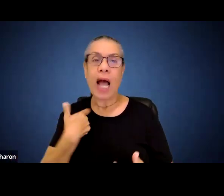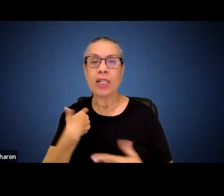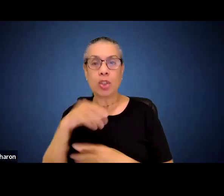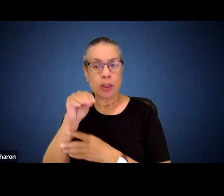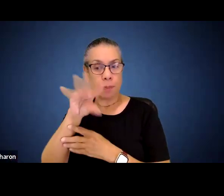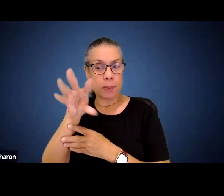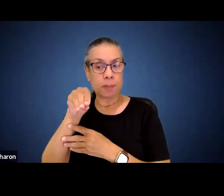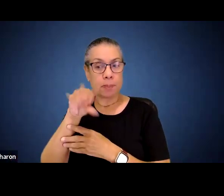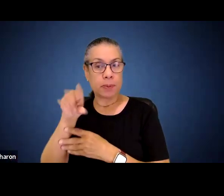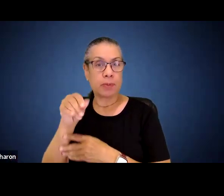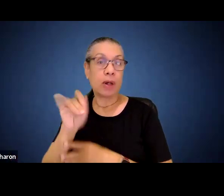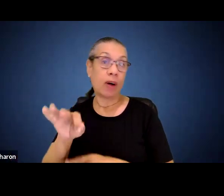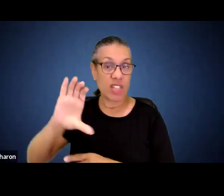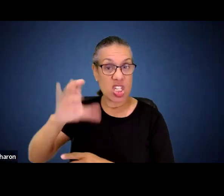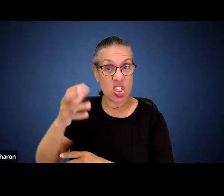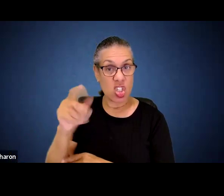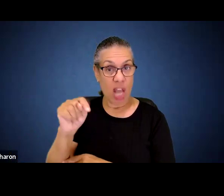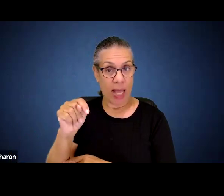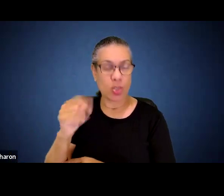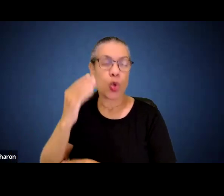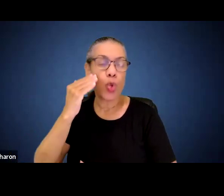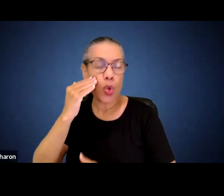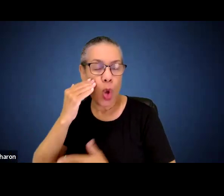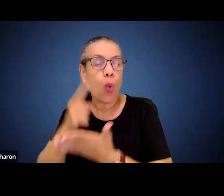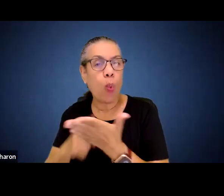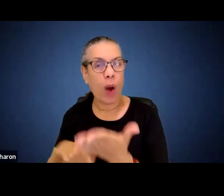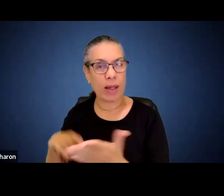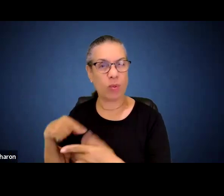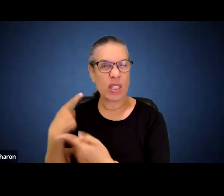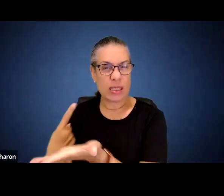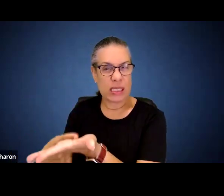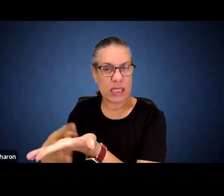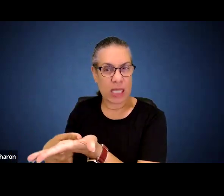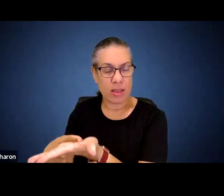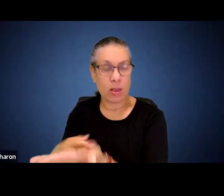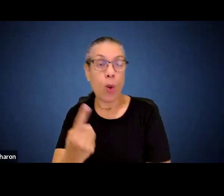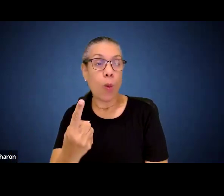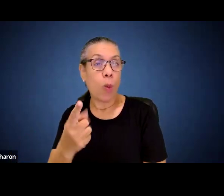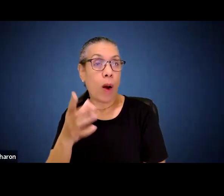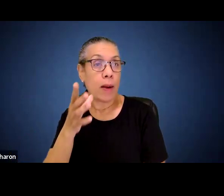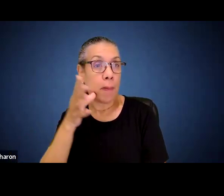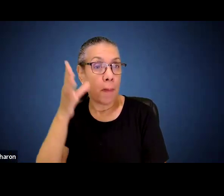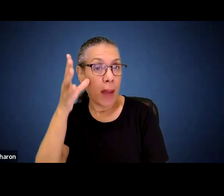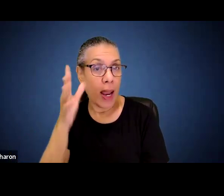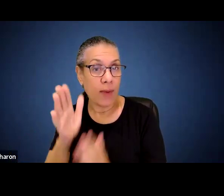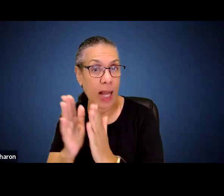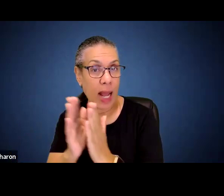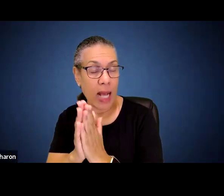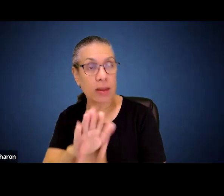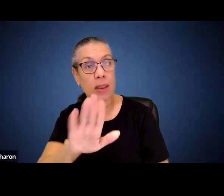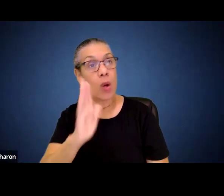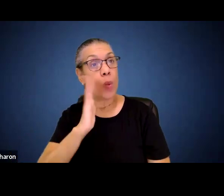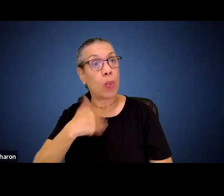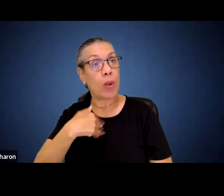screenshots of the chat just to let you know some of the things that were being mentioned. One parent asked if there would be